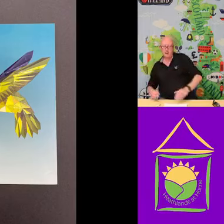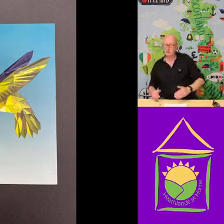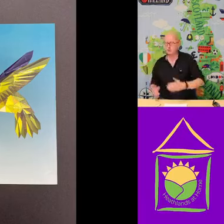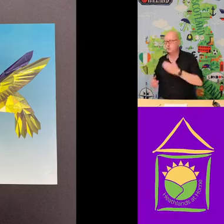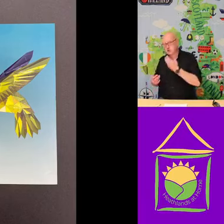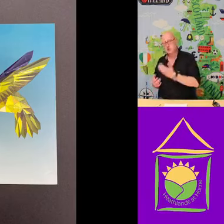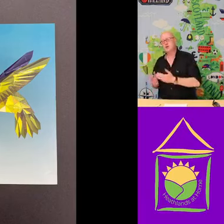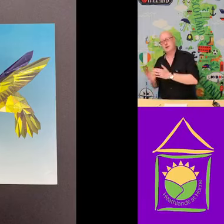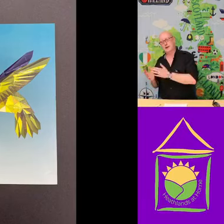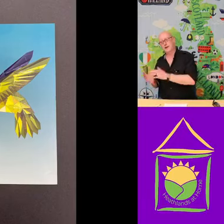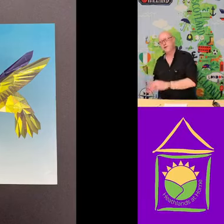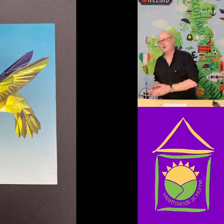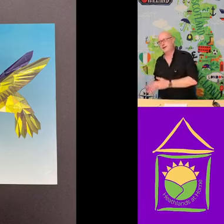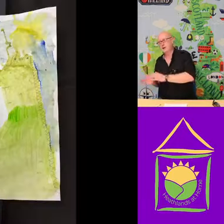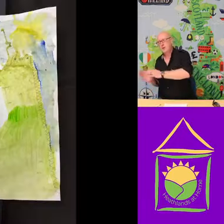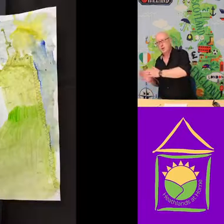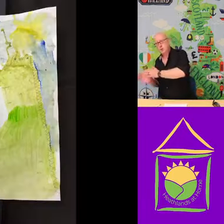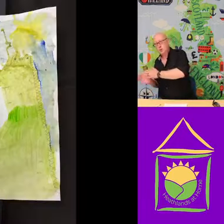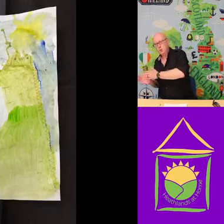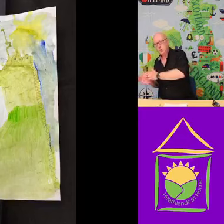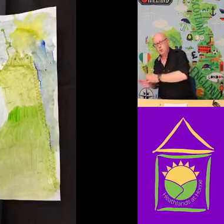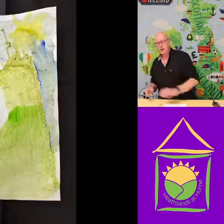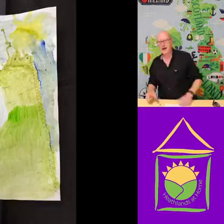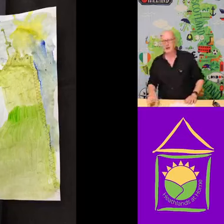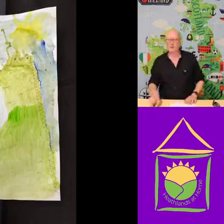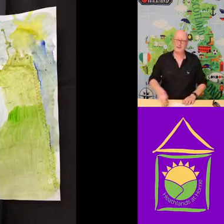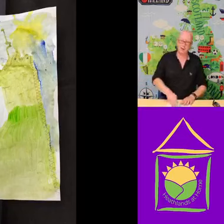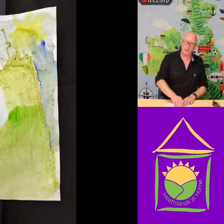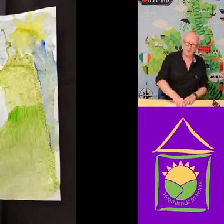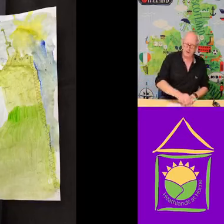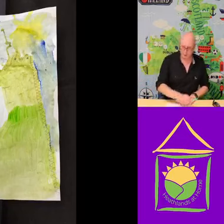I'm whistling, trying to make a noise of light. Right, new then.